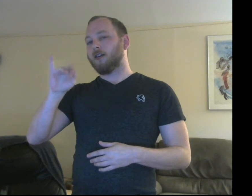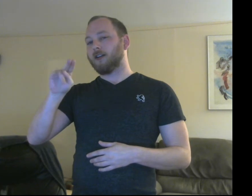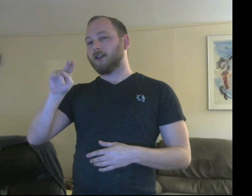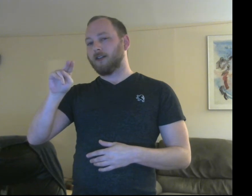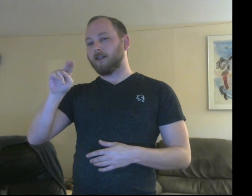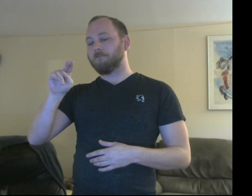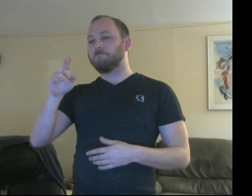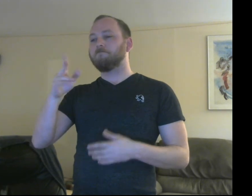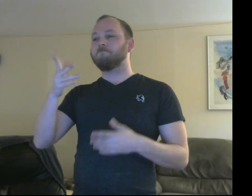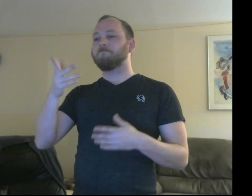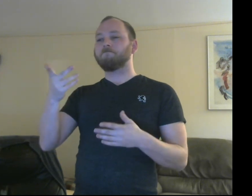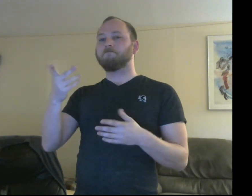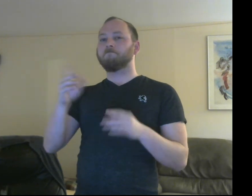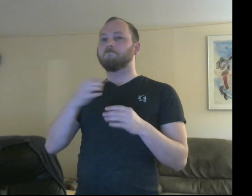outfit.